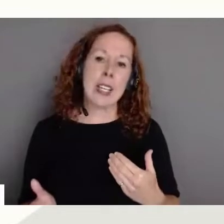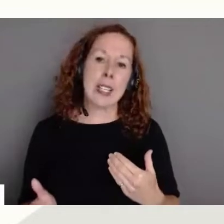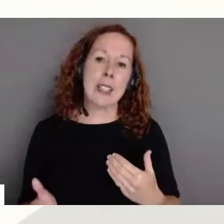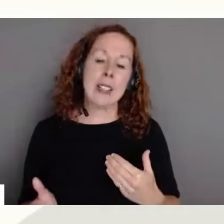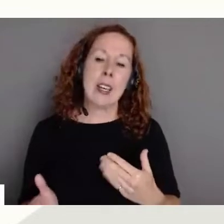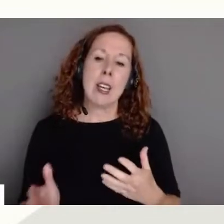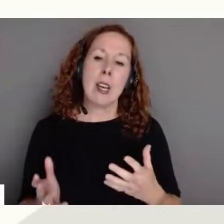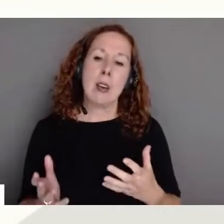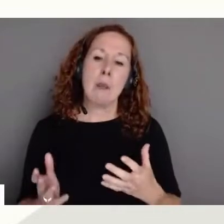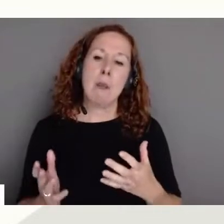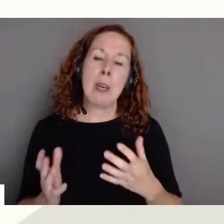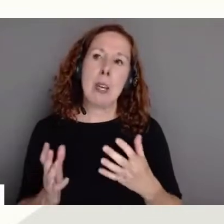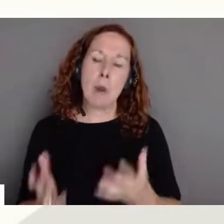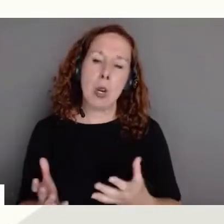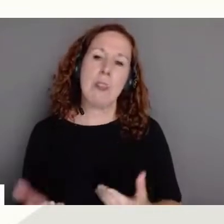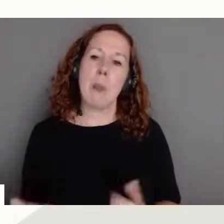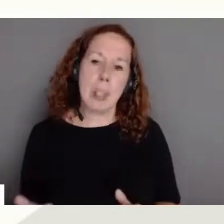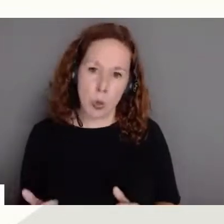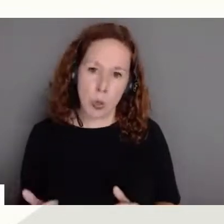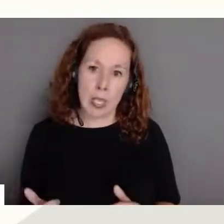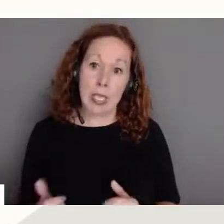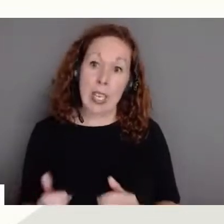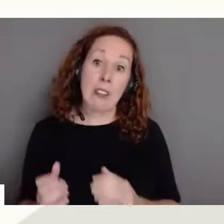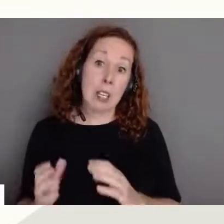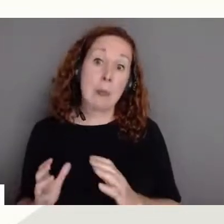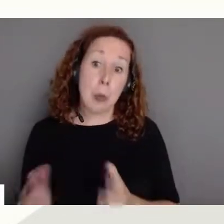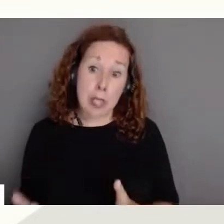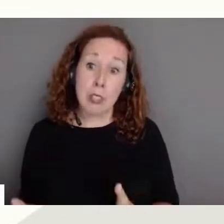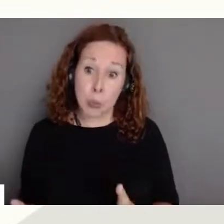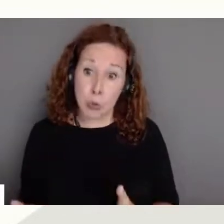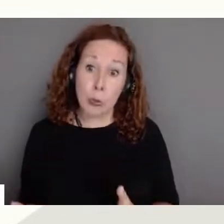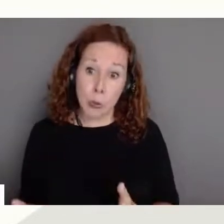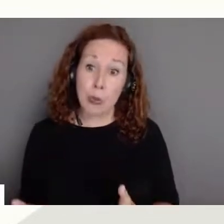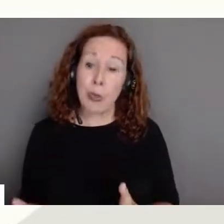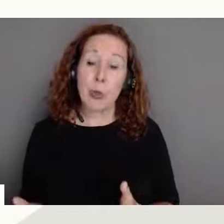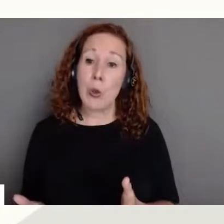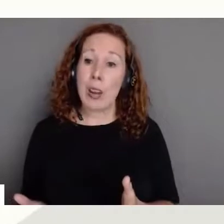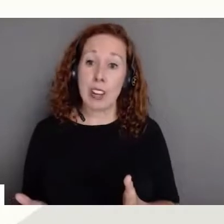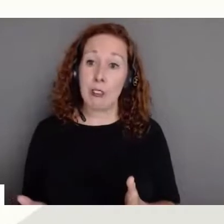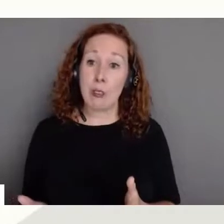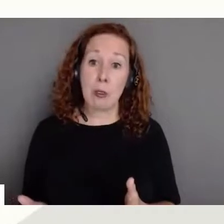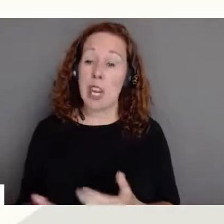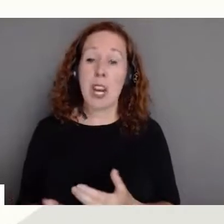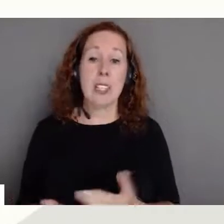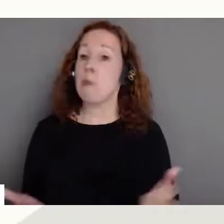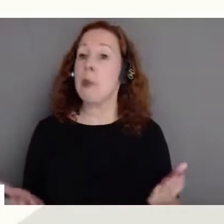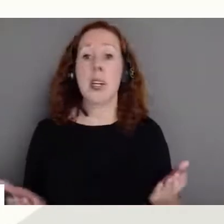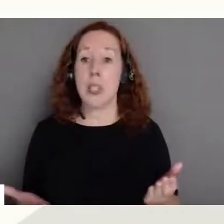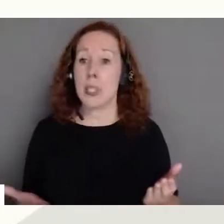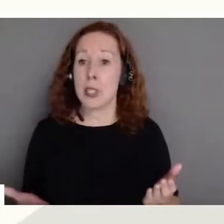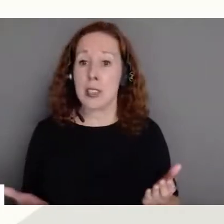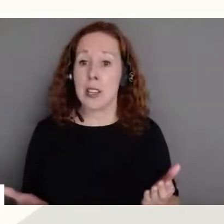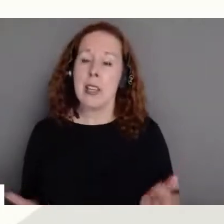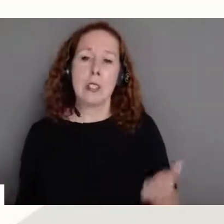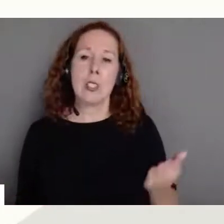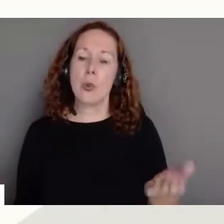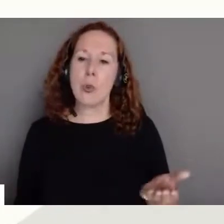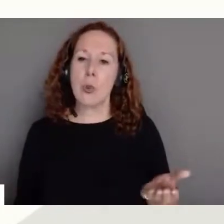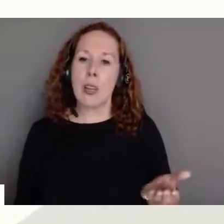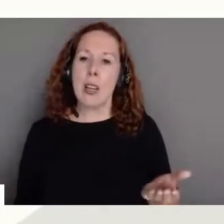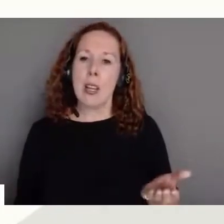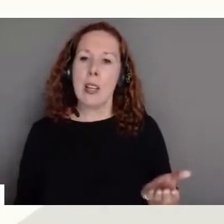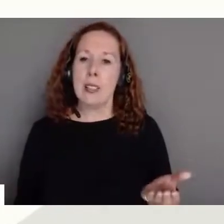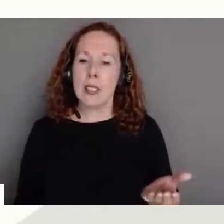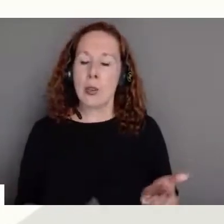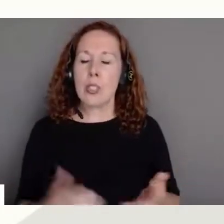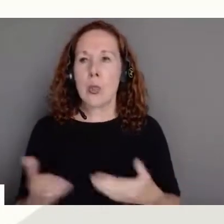layer is being a part of a minority, of an oppressed mm, group who have mm. tons of barriers. Yeah,